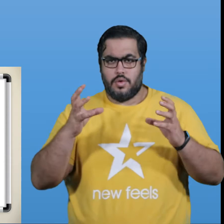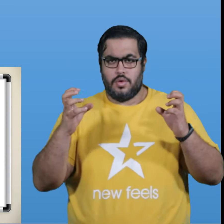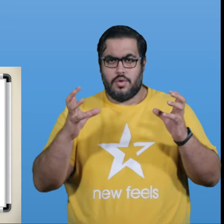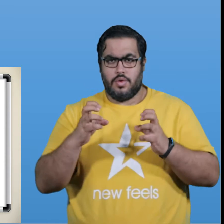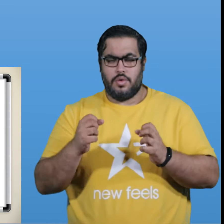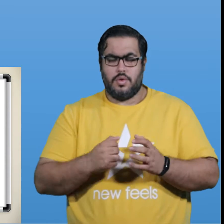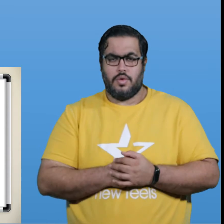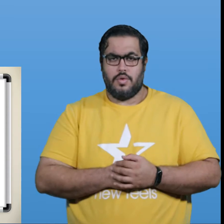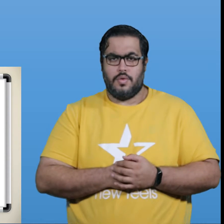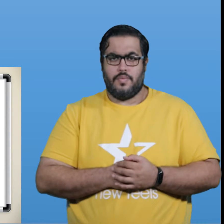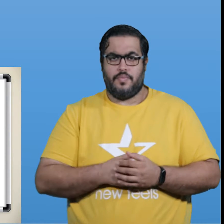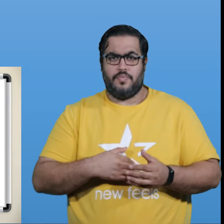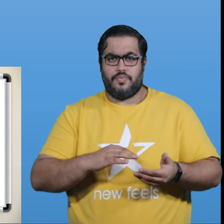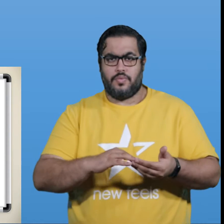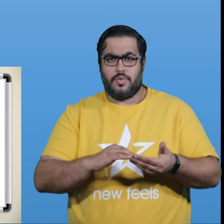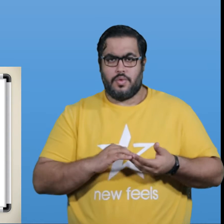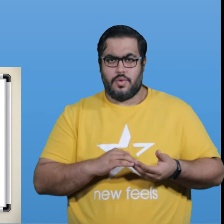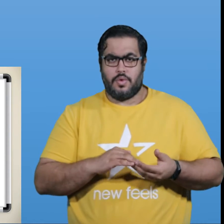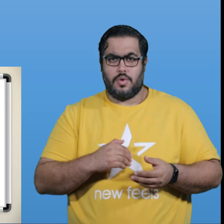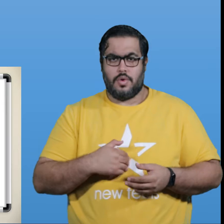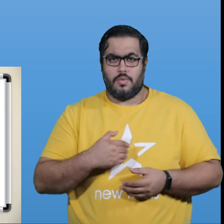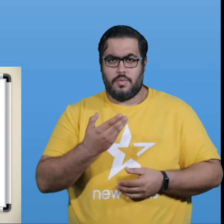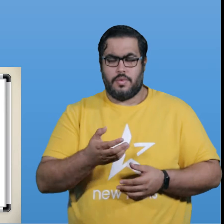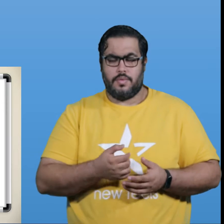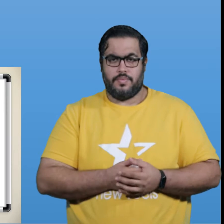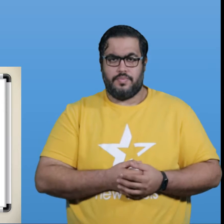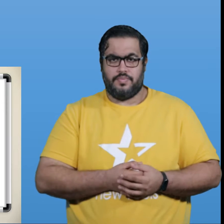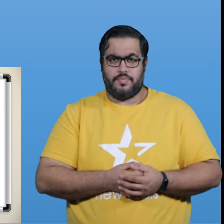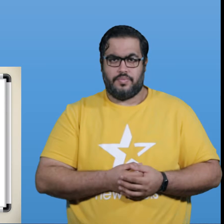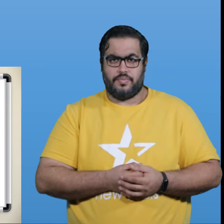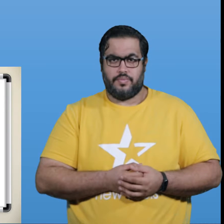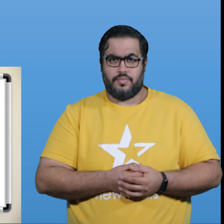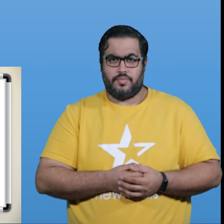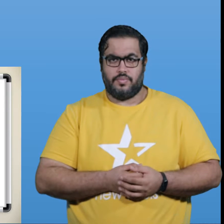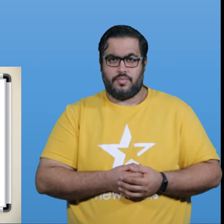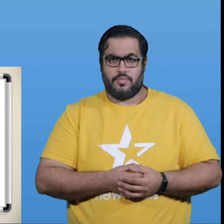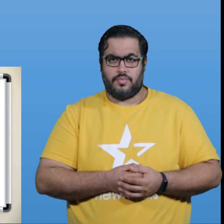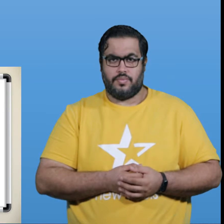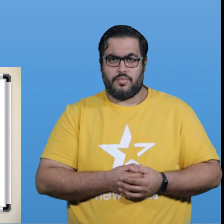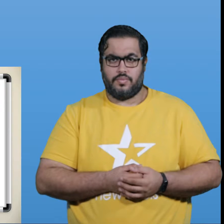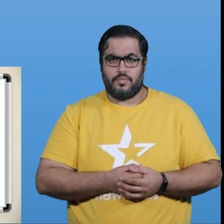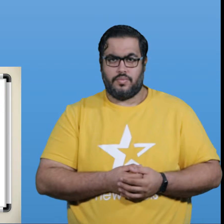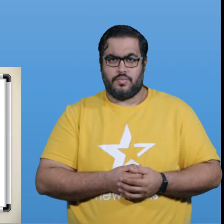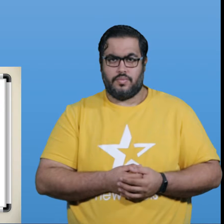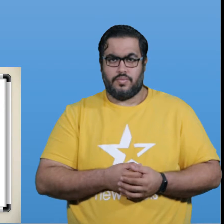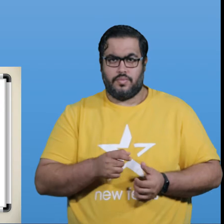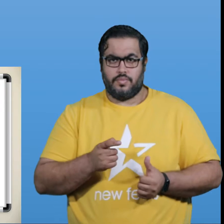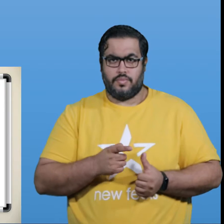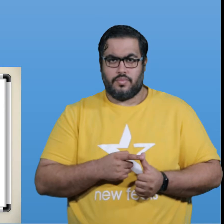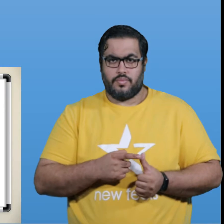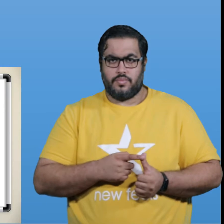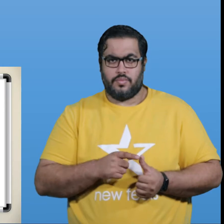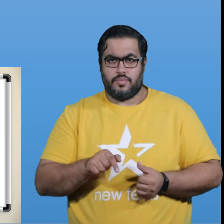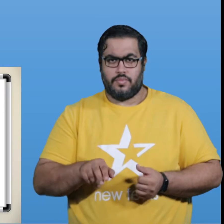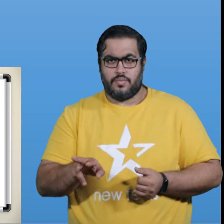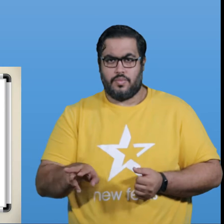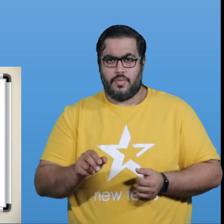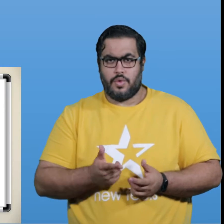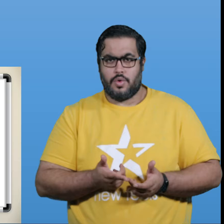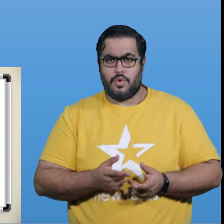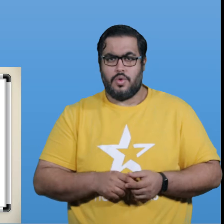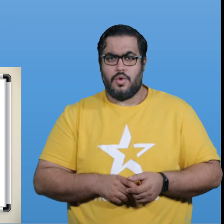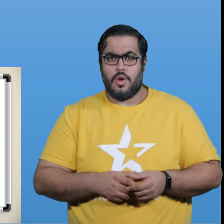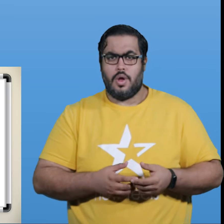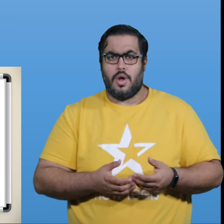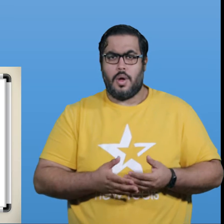picture. That will help us and guide us through the baby shower. Okay, so we have hello baby. Of course, we are